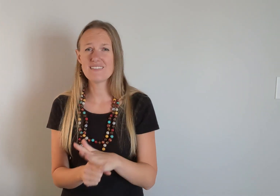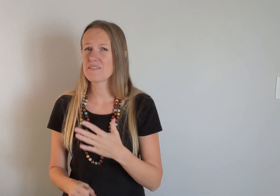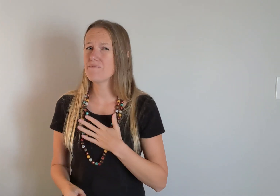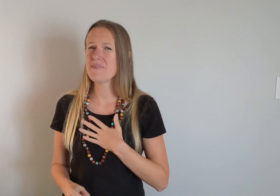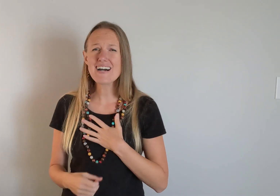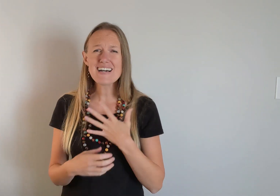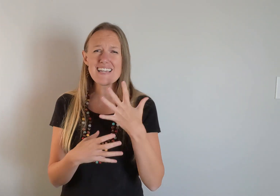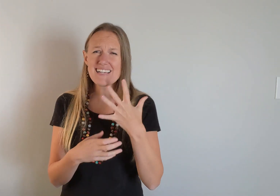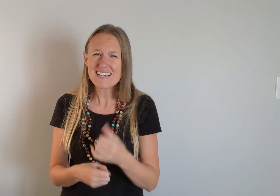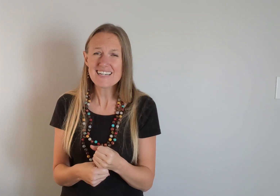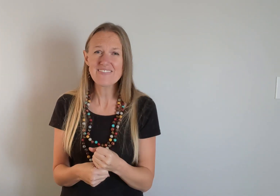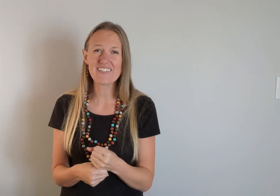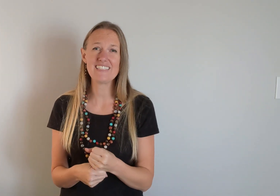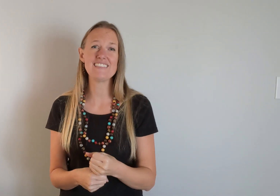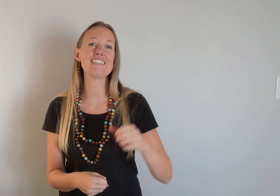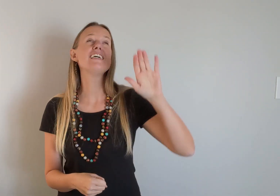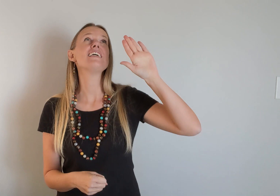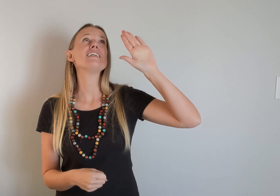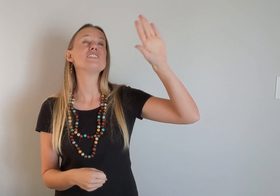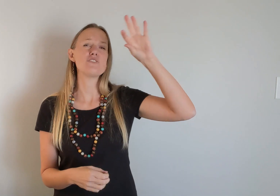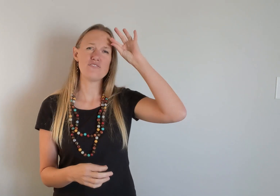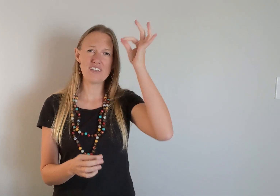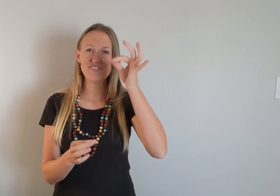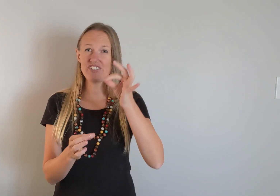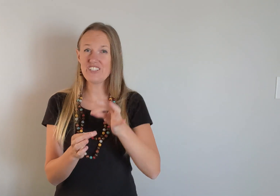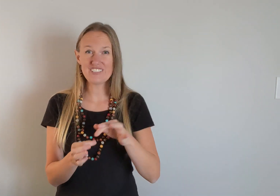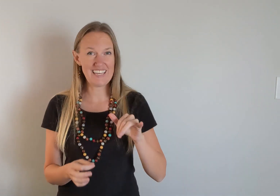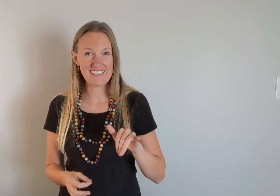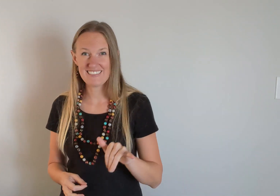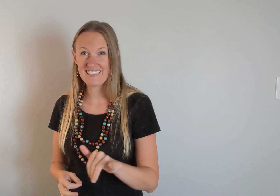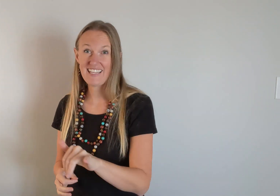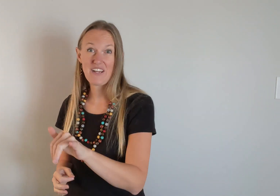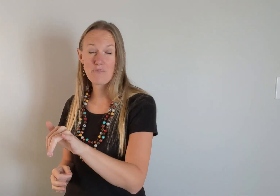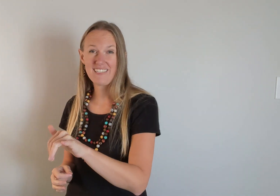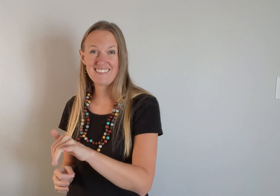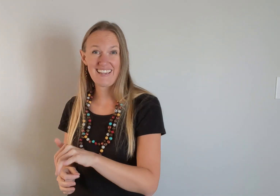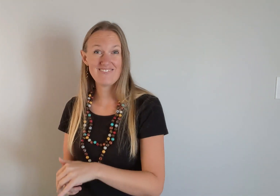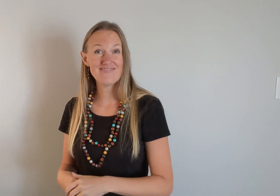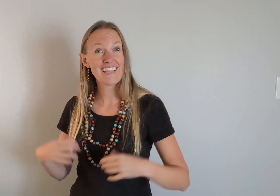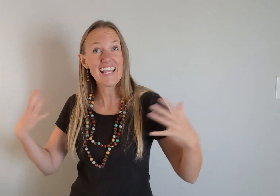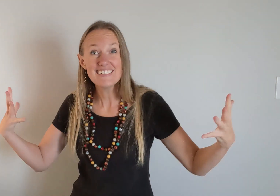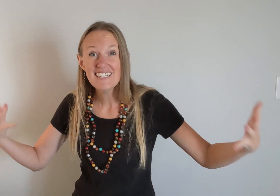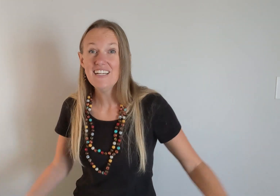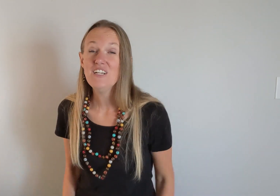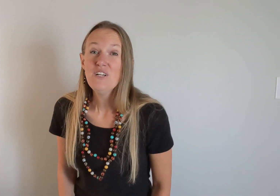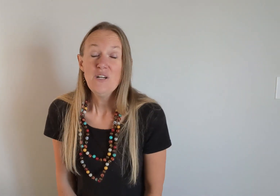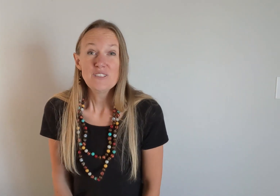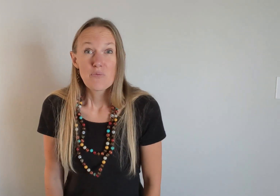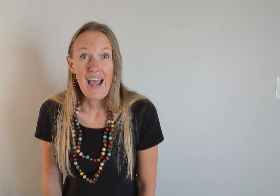promises. My confidence is your faithfulness. And then that repeats again. Okay? So